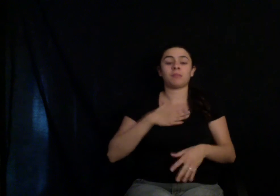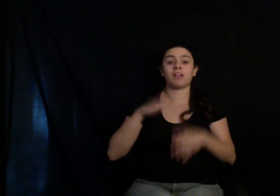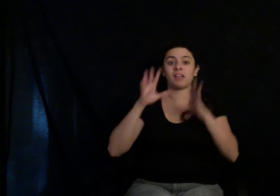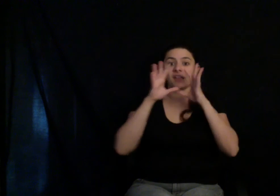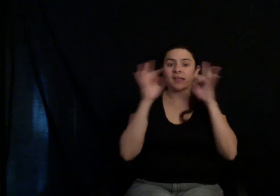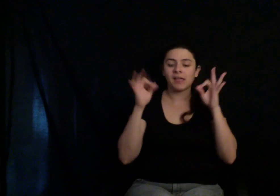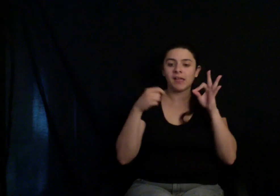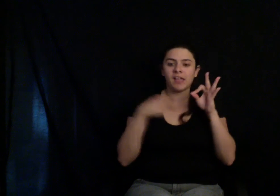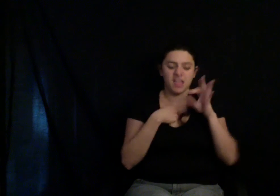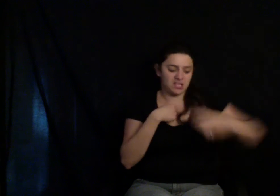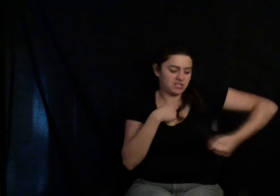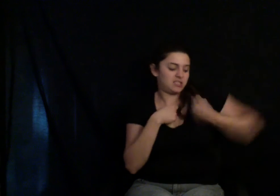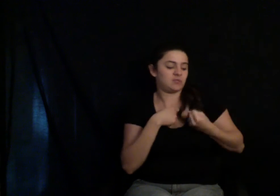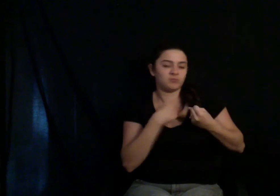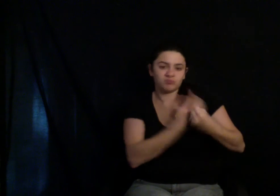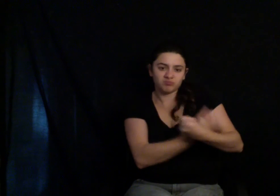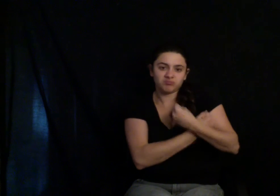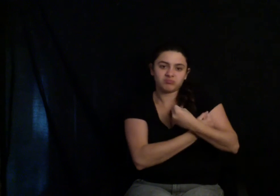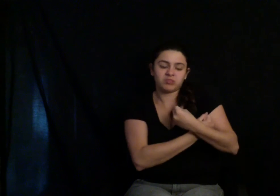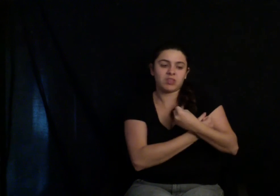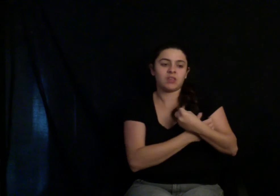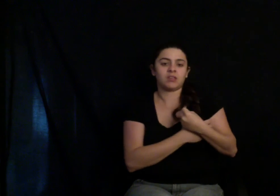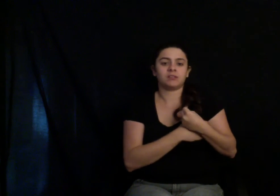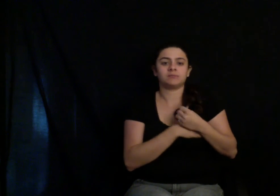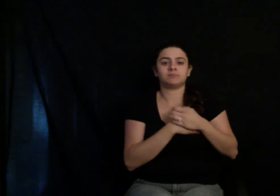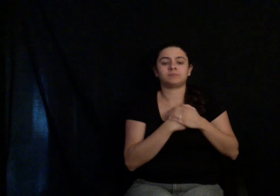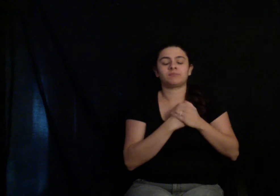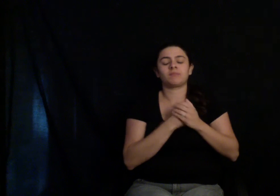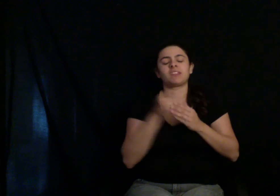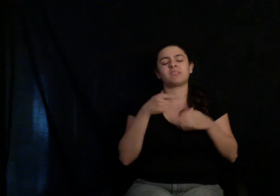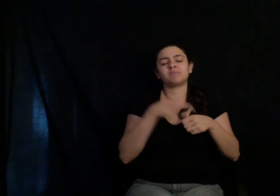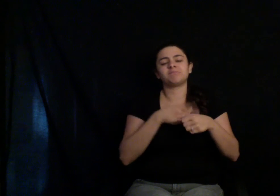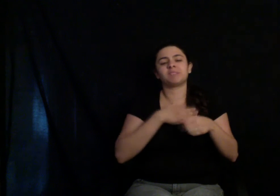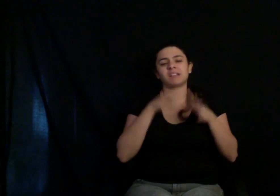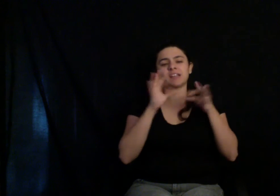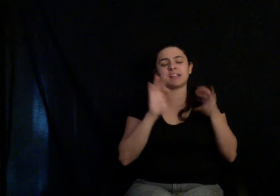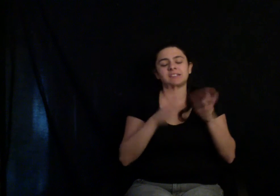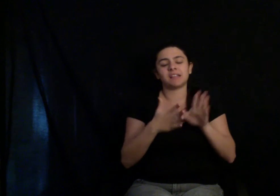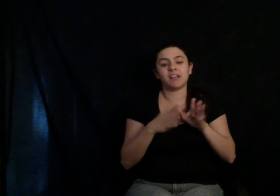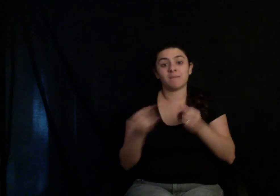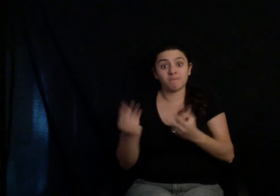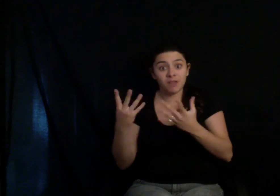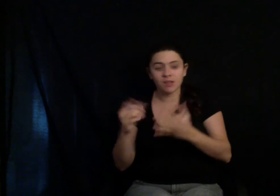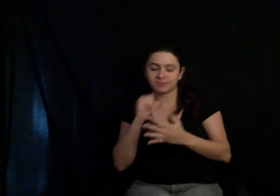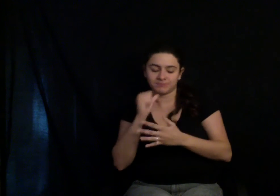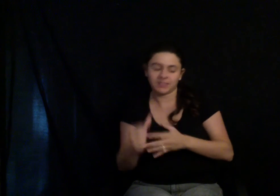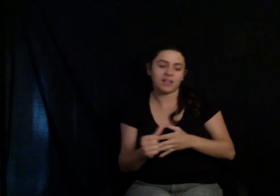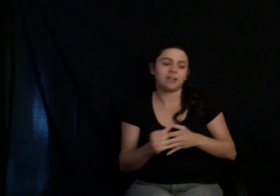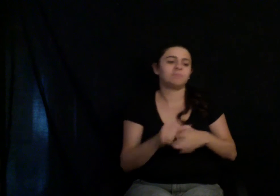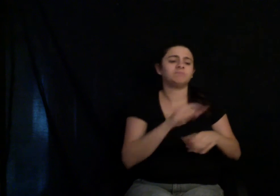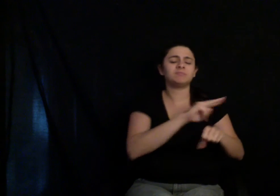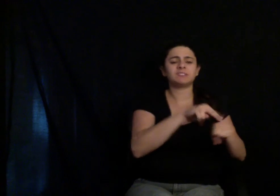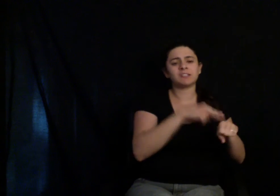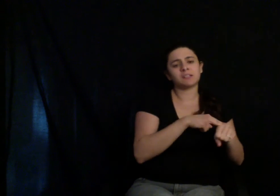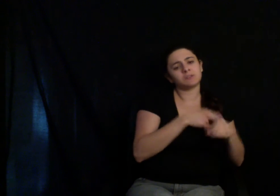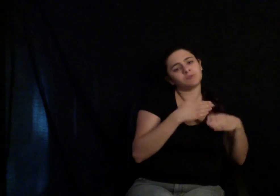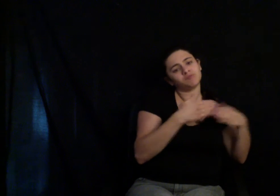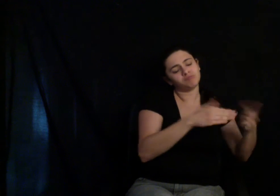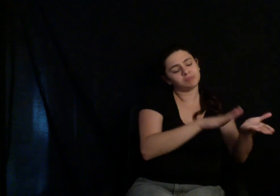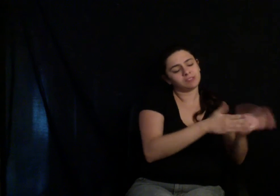he was always like, he actually died, not in the fire, he died about a year afterwards of natural causes, bless his